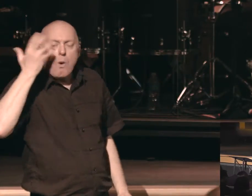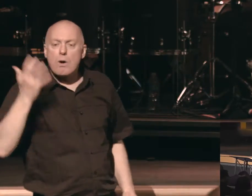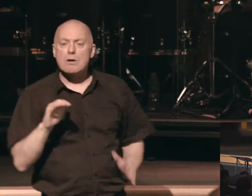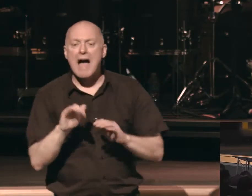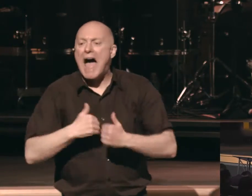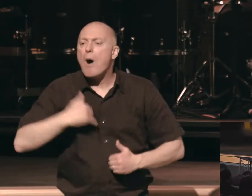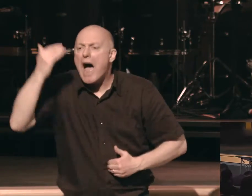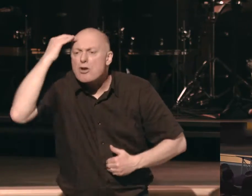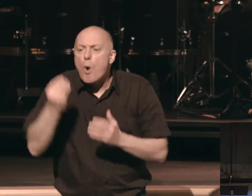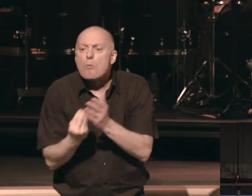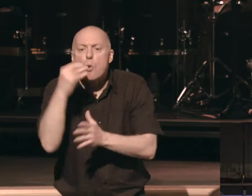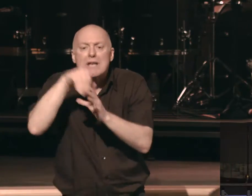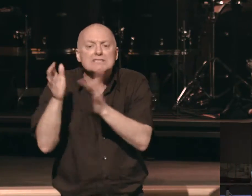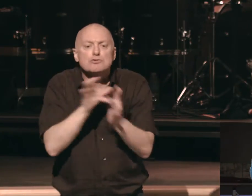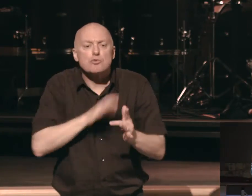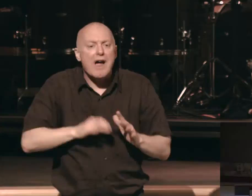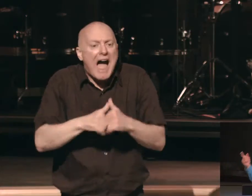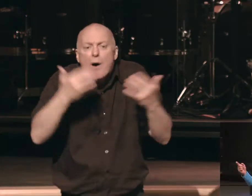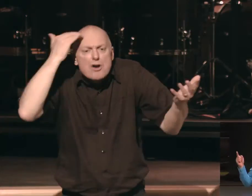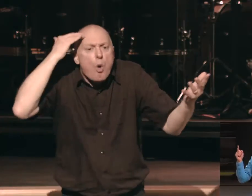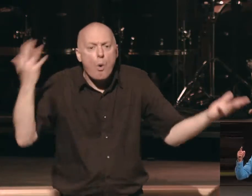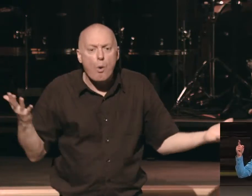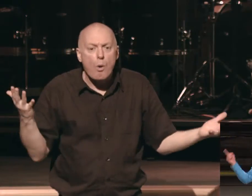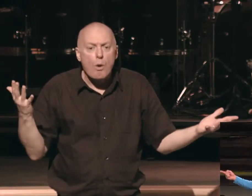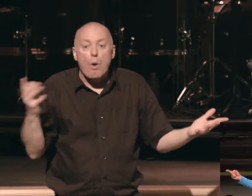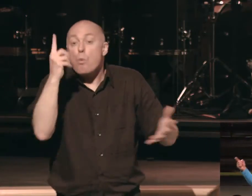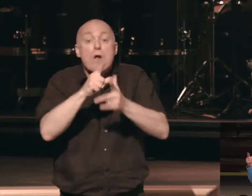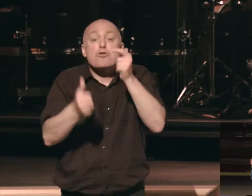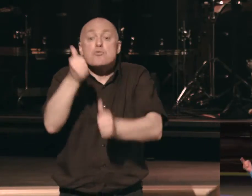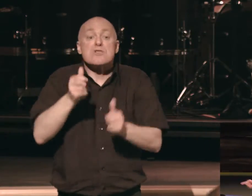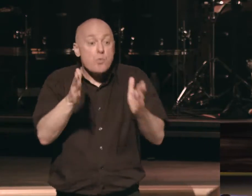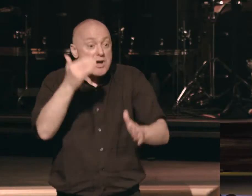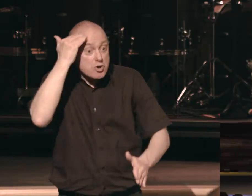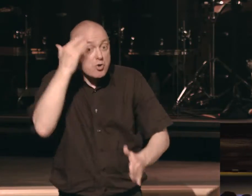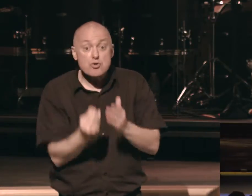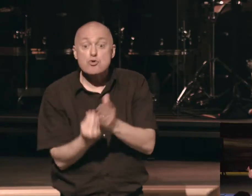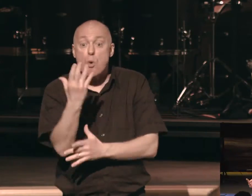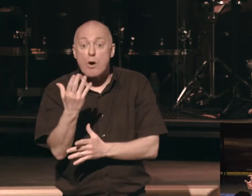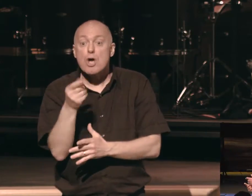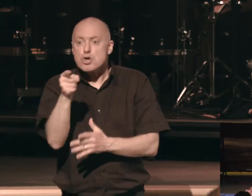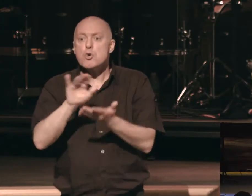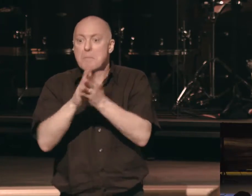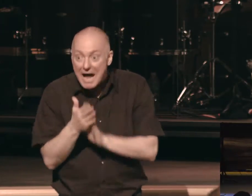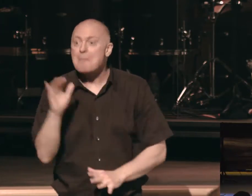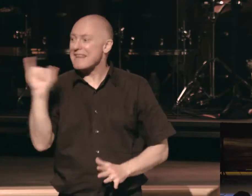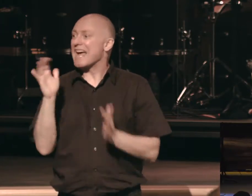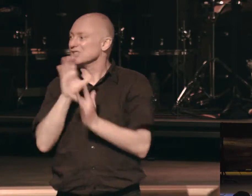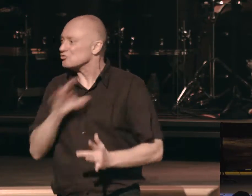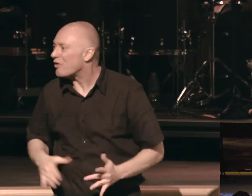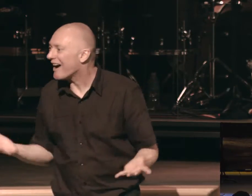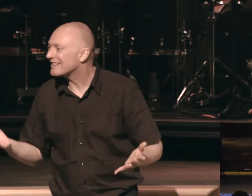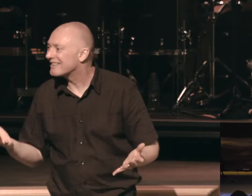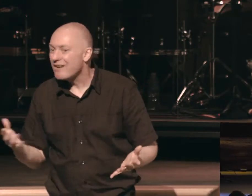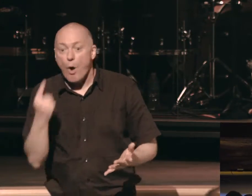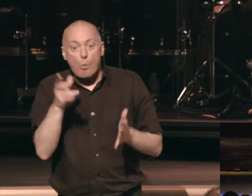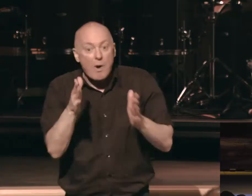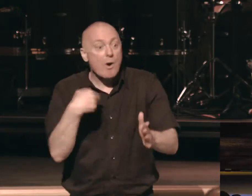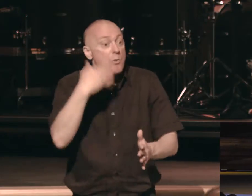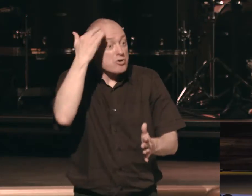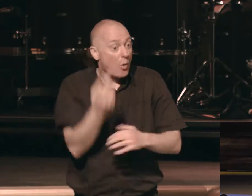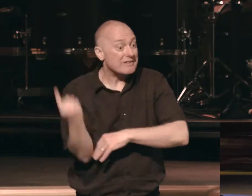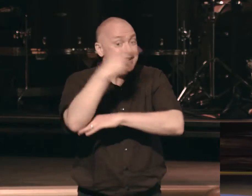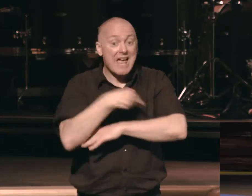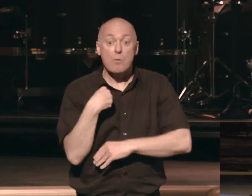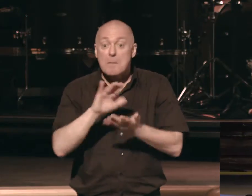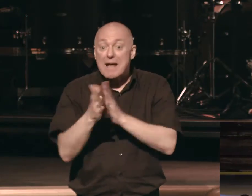in Jesus Christ? One of the greatest ways you know you're growing in Jesus Christ is you become like Jesus Christ. And one of the ways we know today that